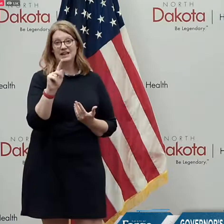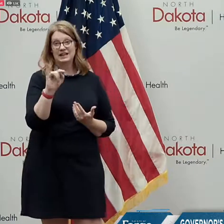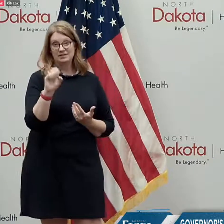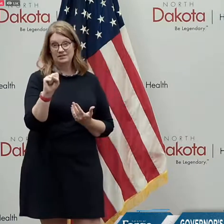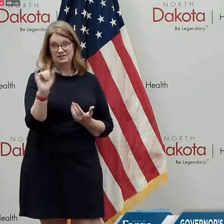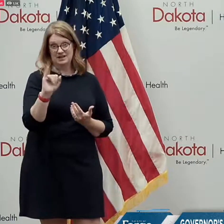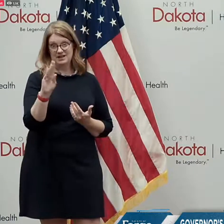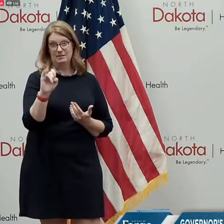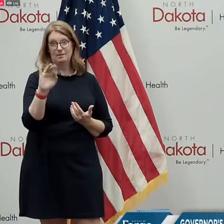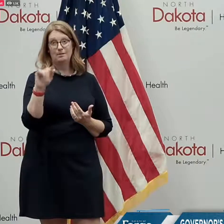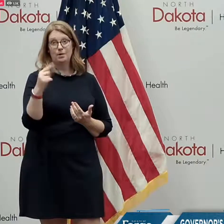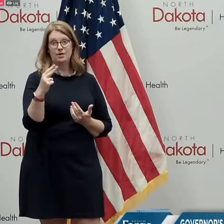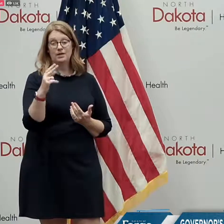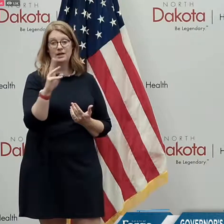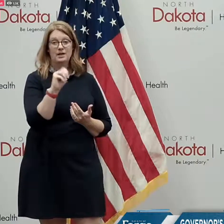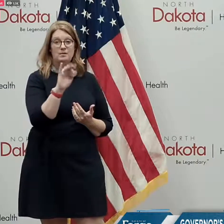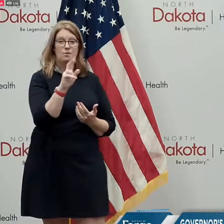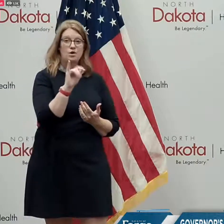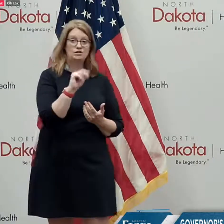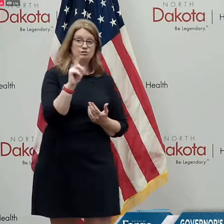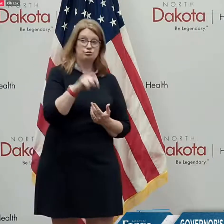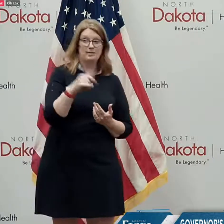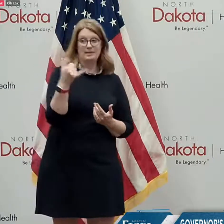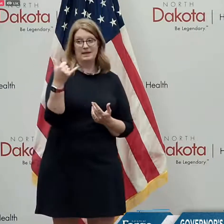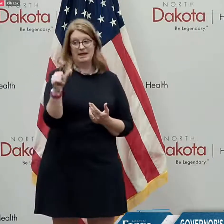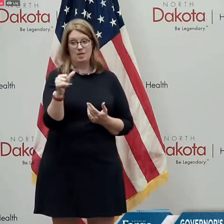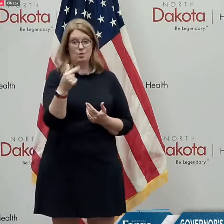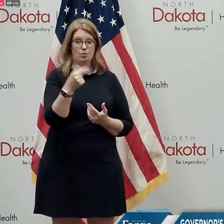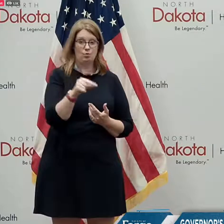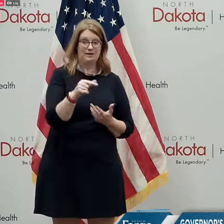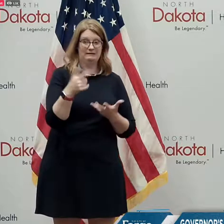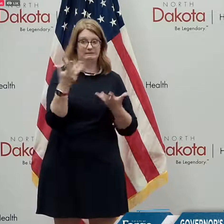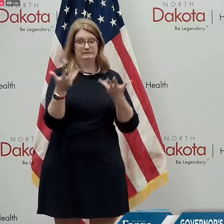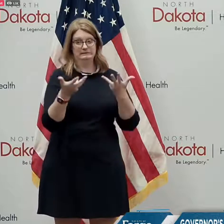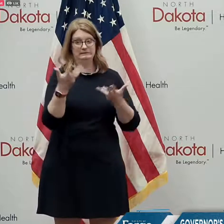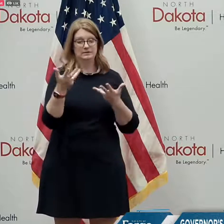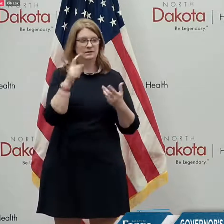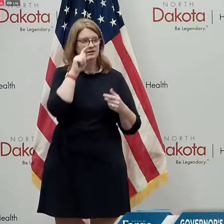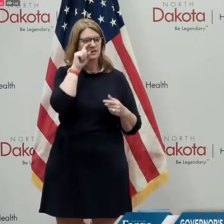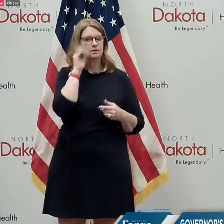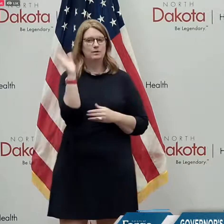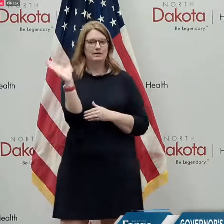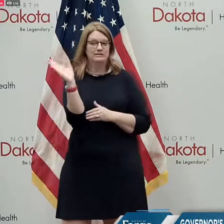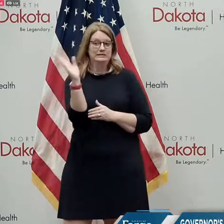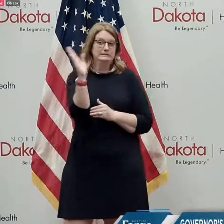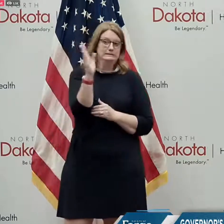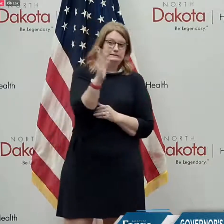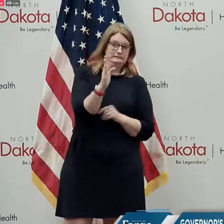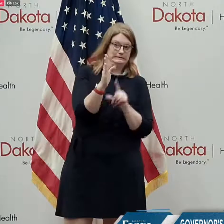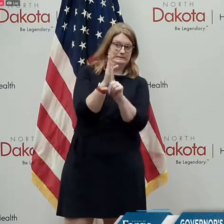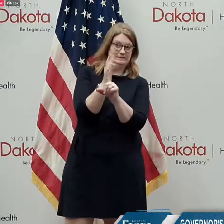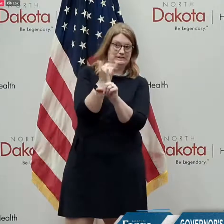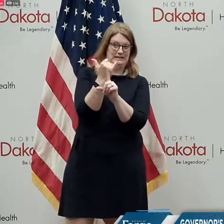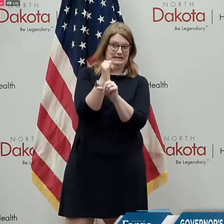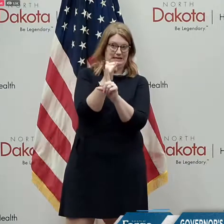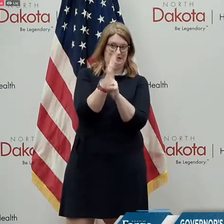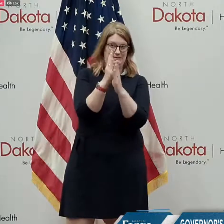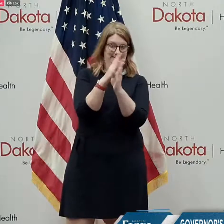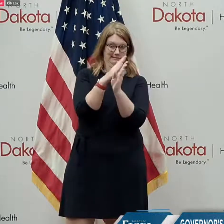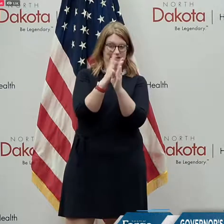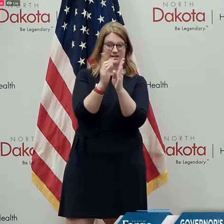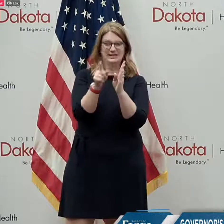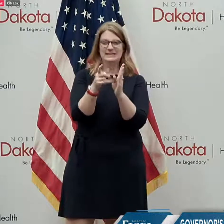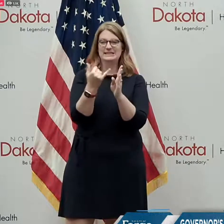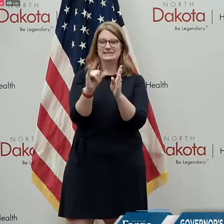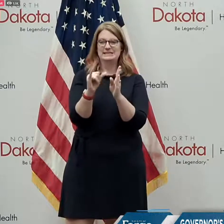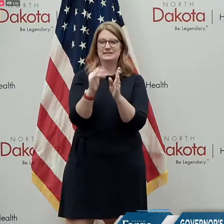they be yellow or should they be green? We've moved the dial closer to the yellow. It still sits in